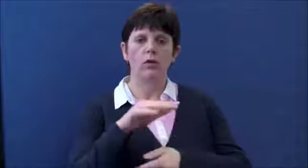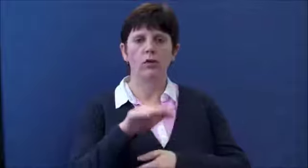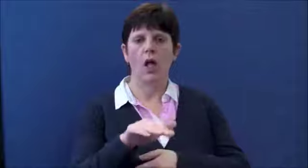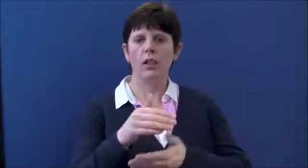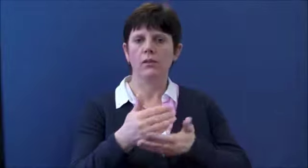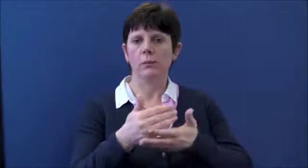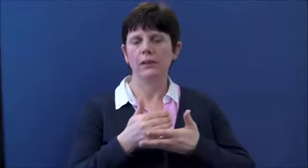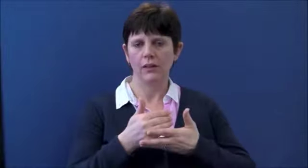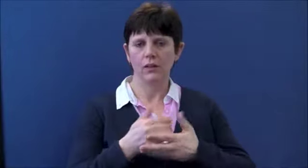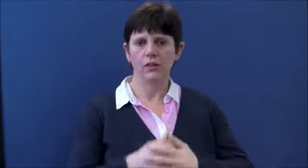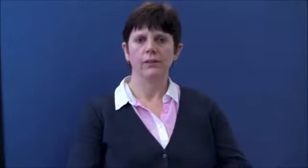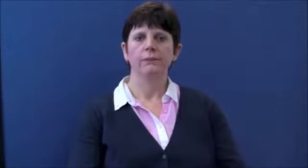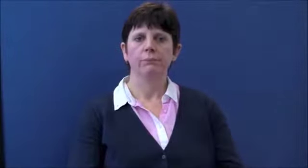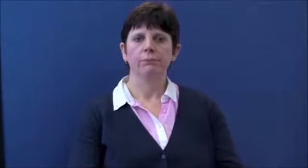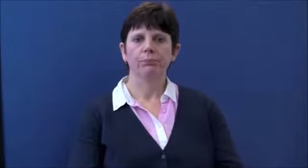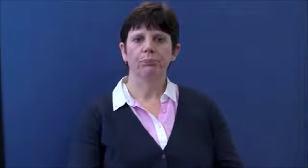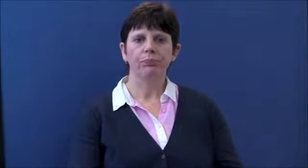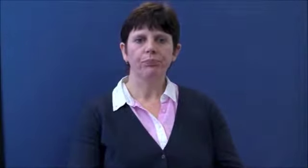Talking about child protection.